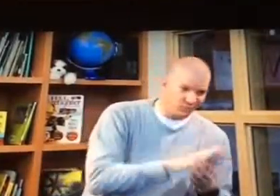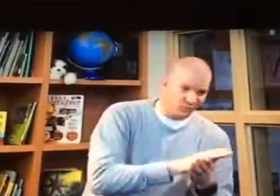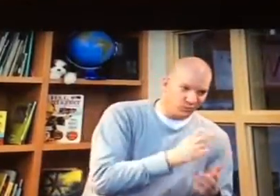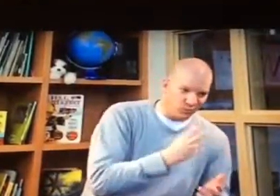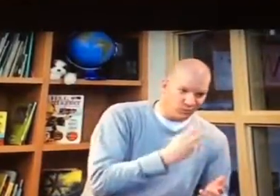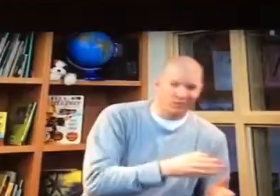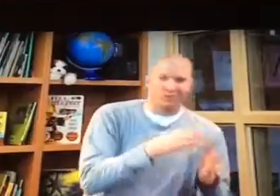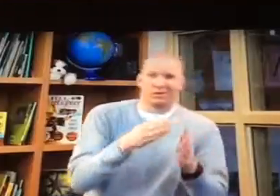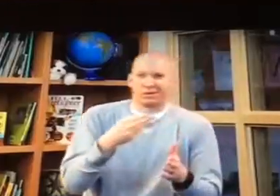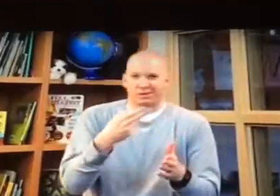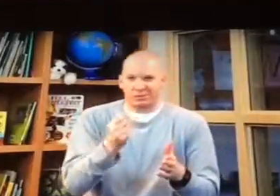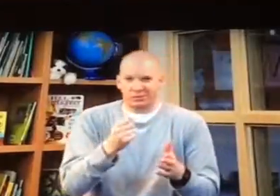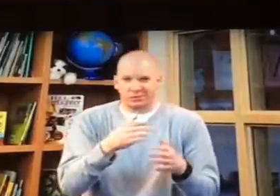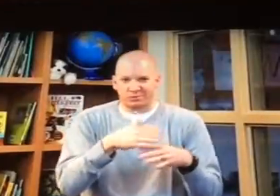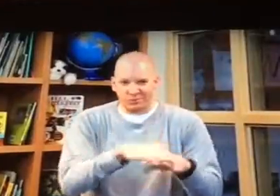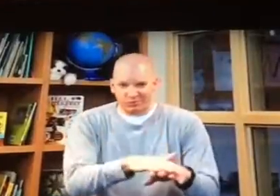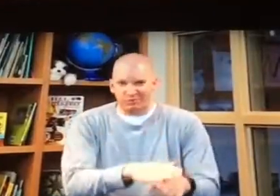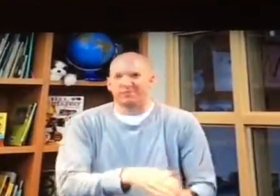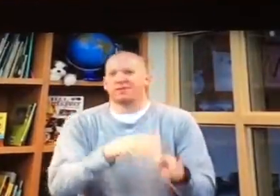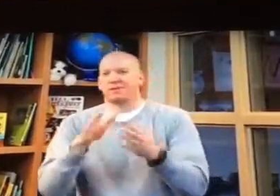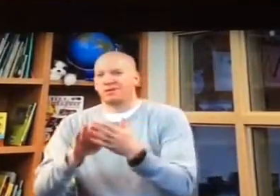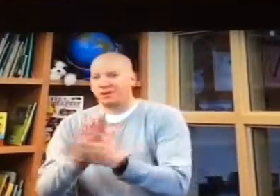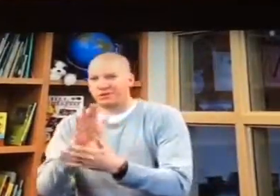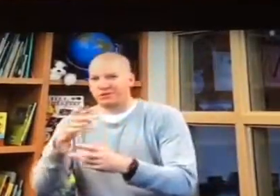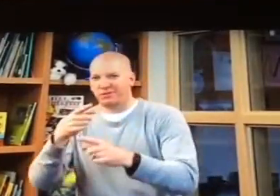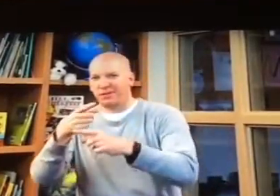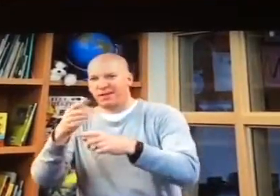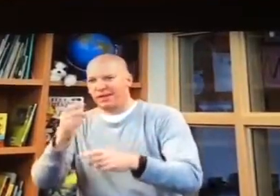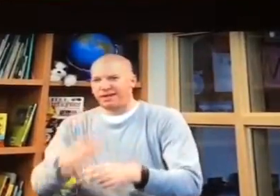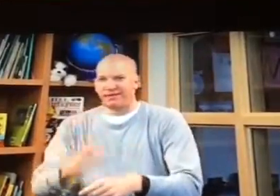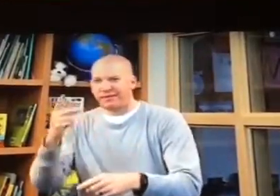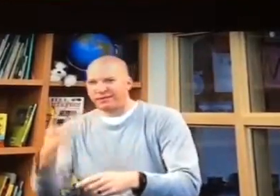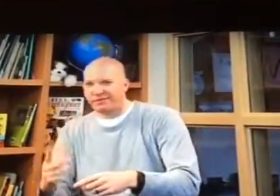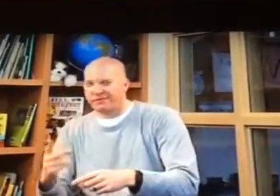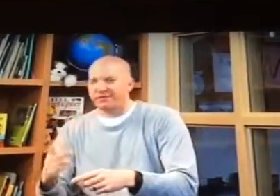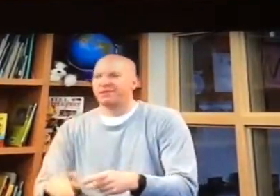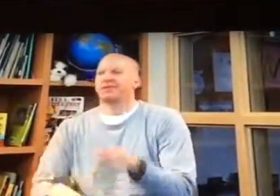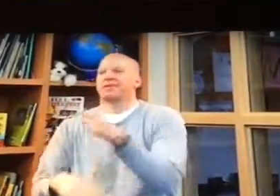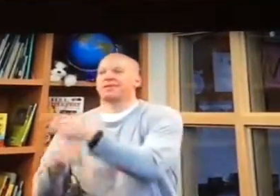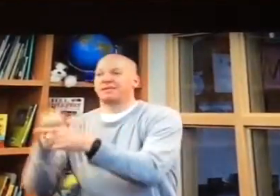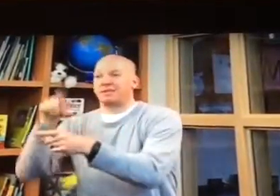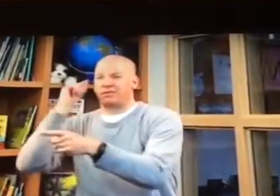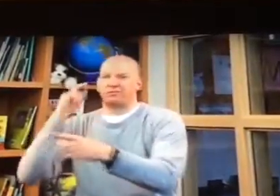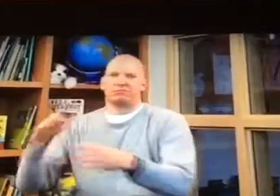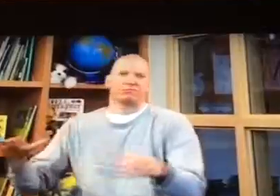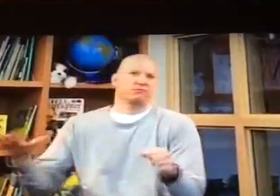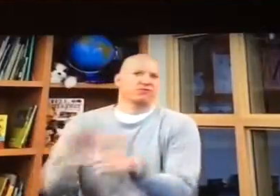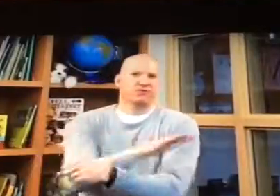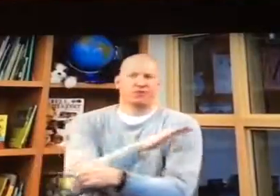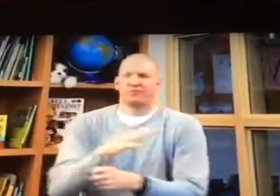And it was definitely I felt like it was a deaf or a full circle for my life. I went to a deaf elementary school, middle school. I went to hearing high